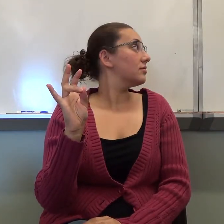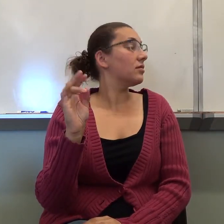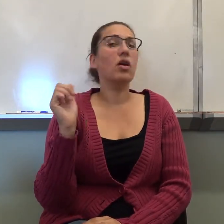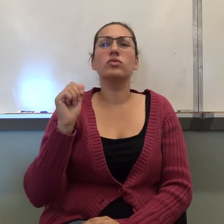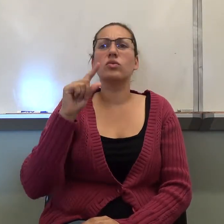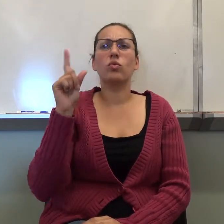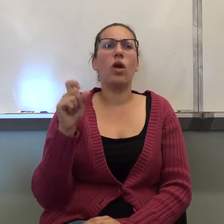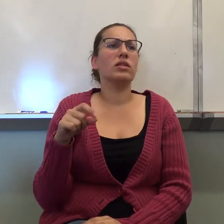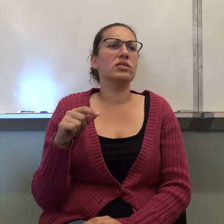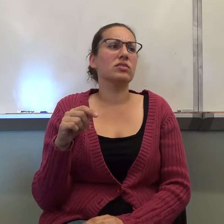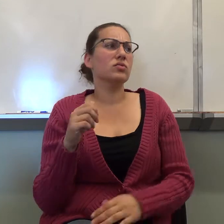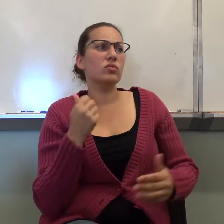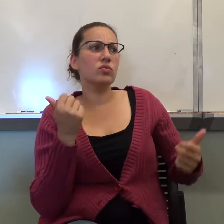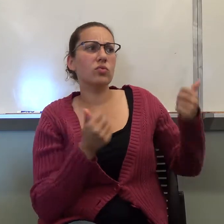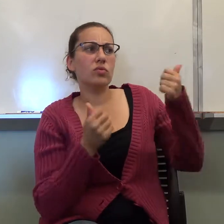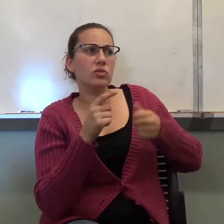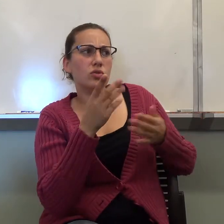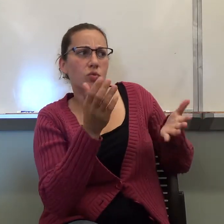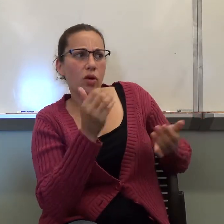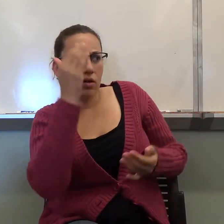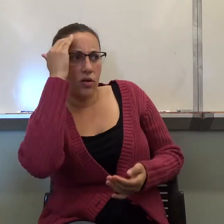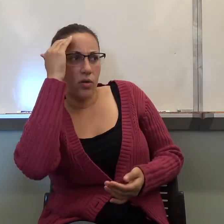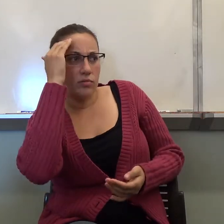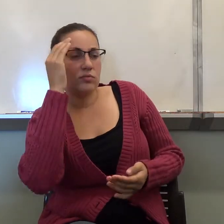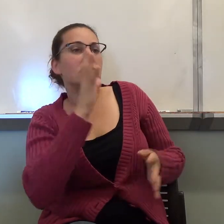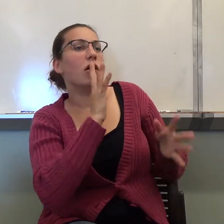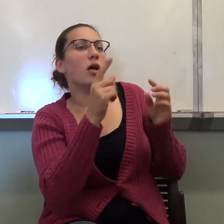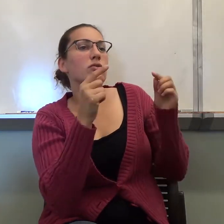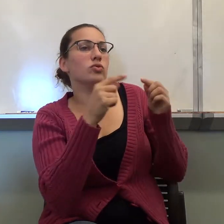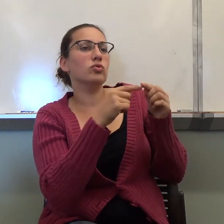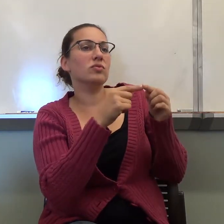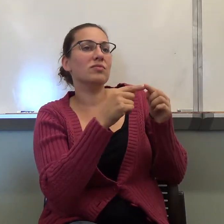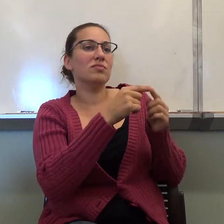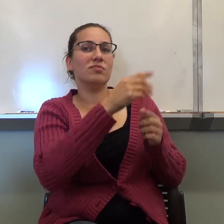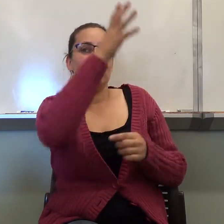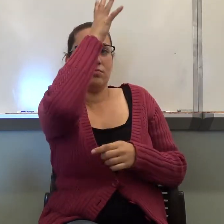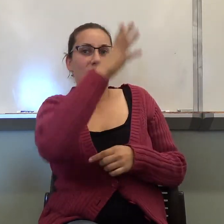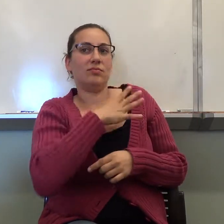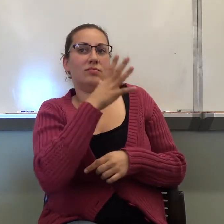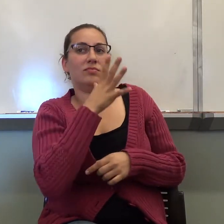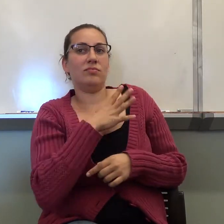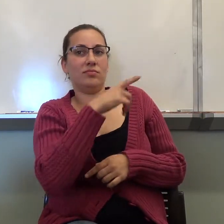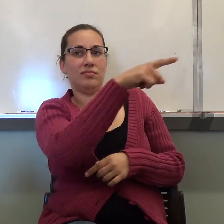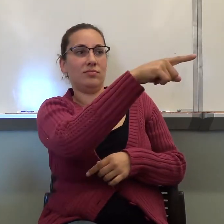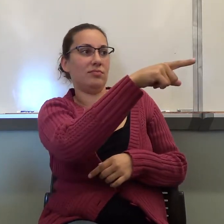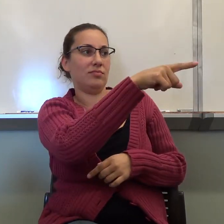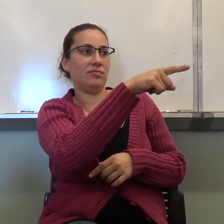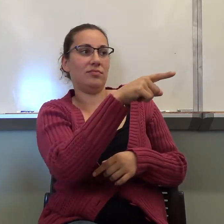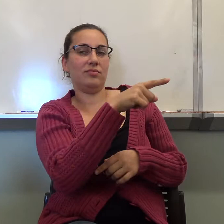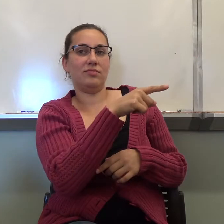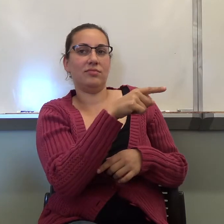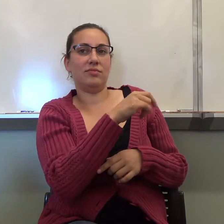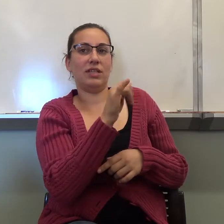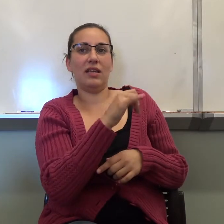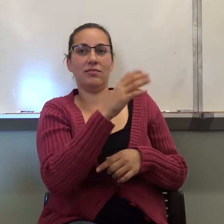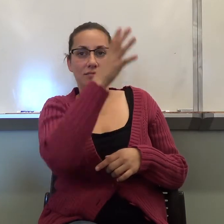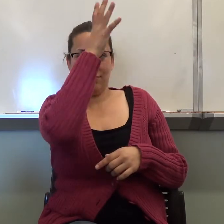one do you want to look at? There are two different situations. One is with A equals to -7, the other one's with A equals to 7. Well, it says -A